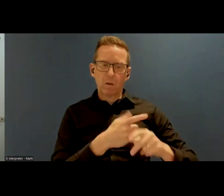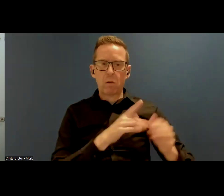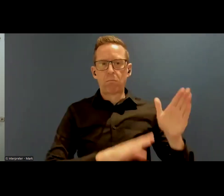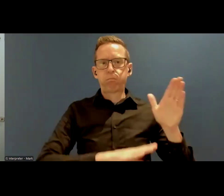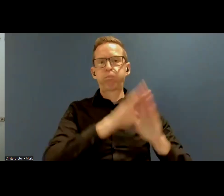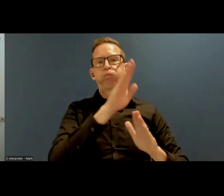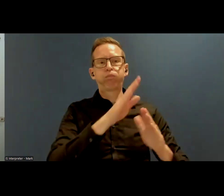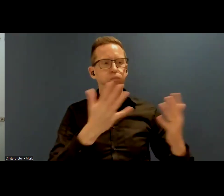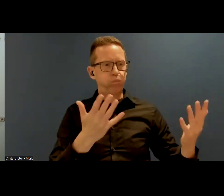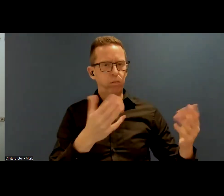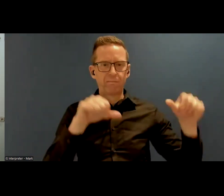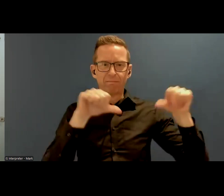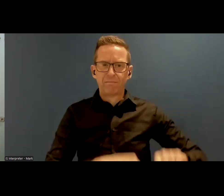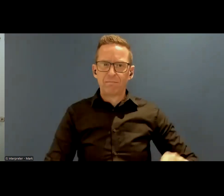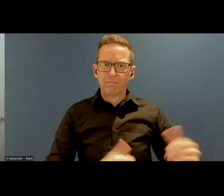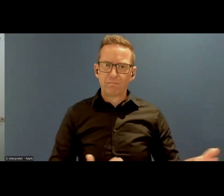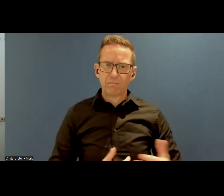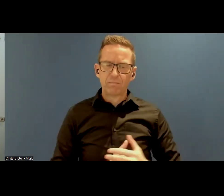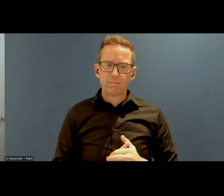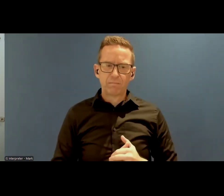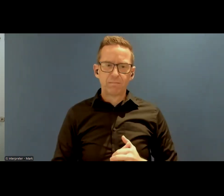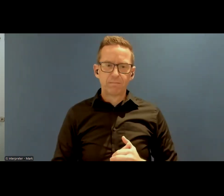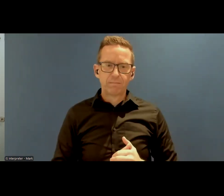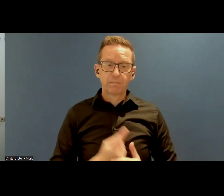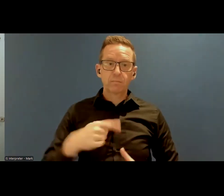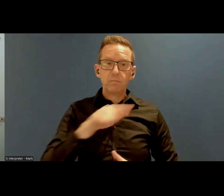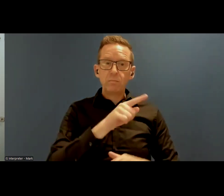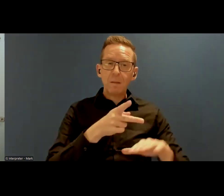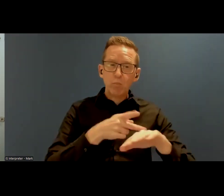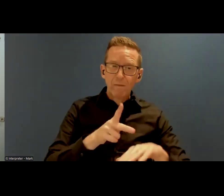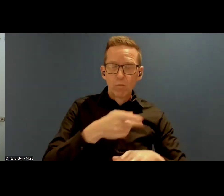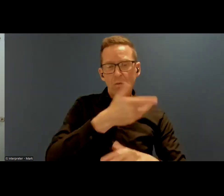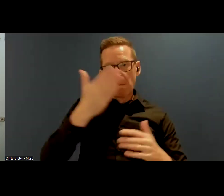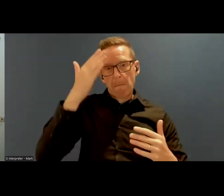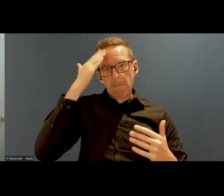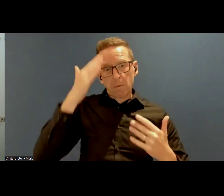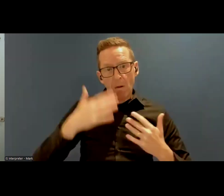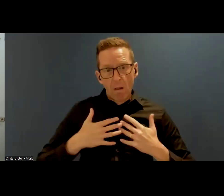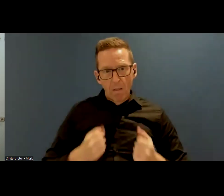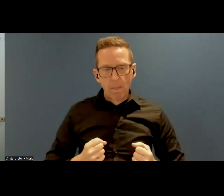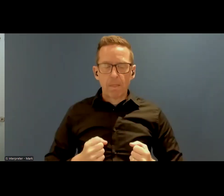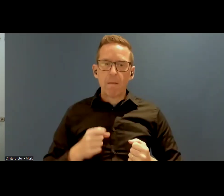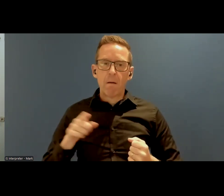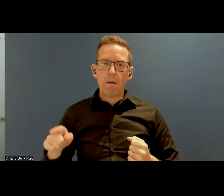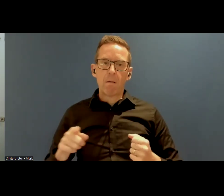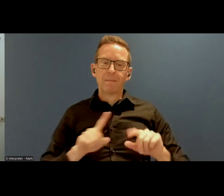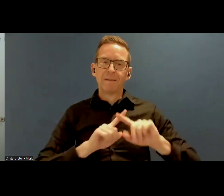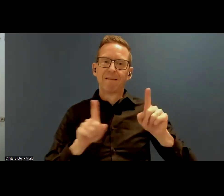then those professionals, mental health professionals, use those cases